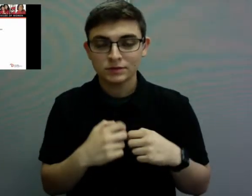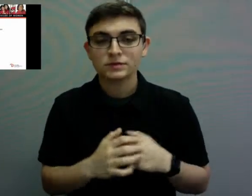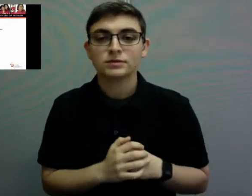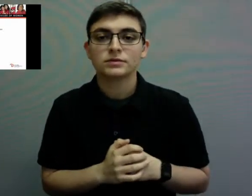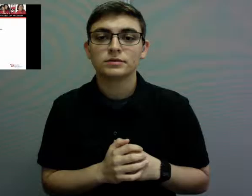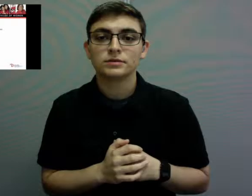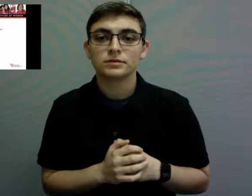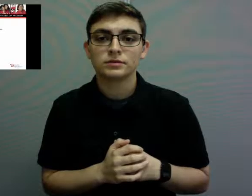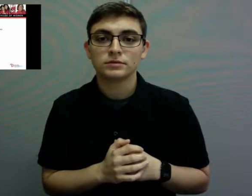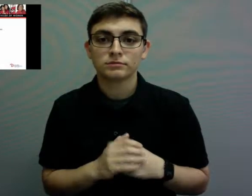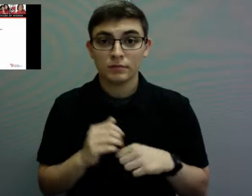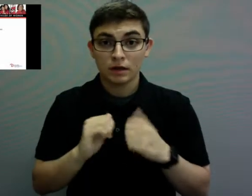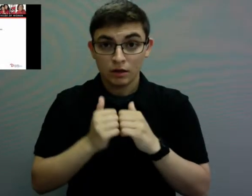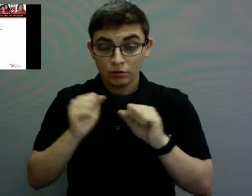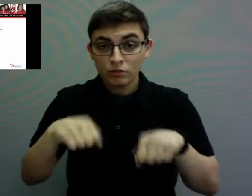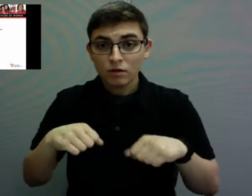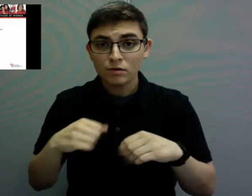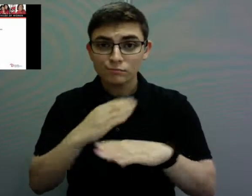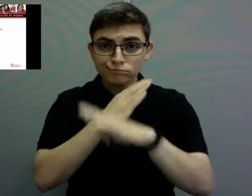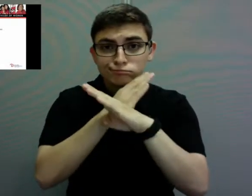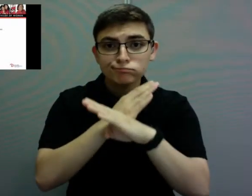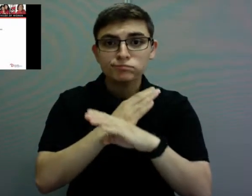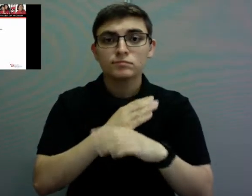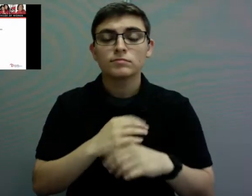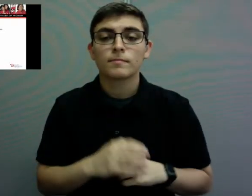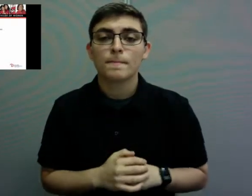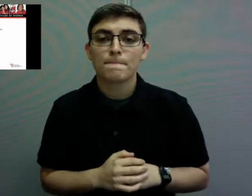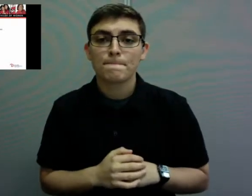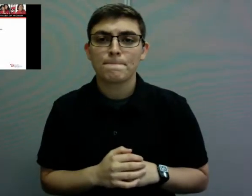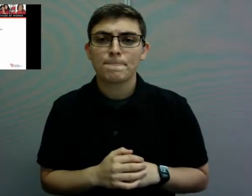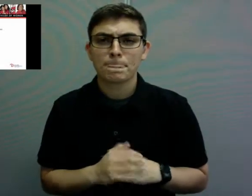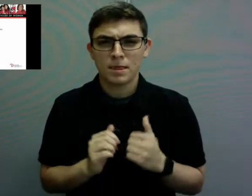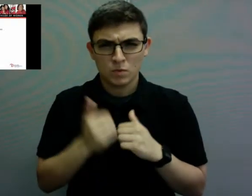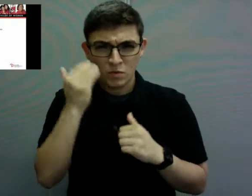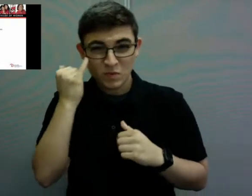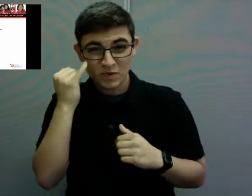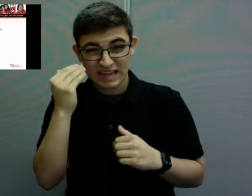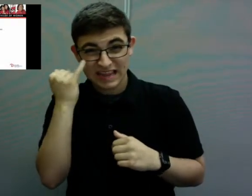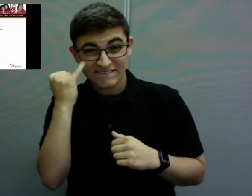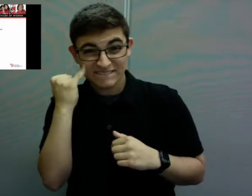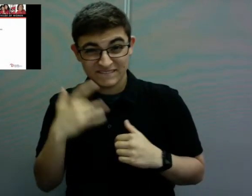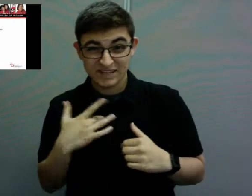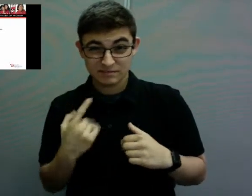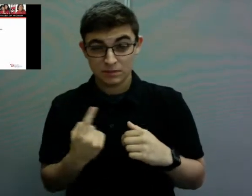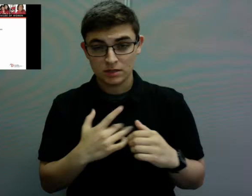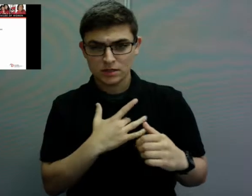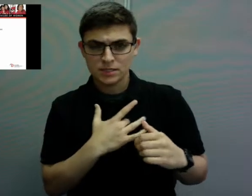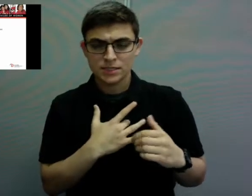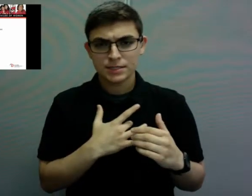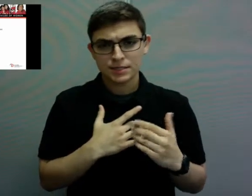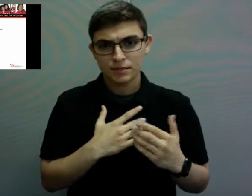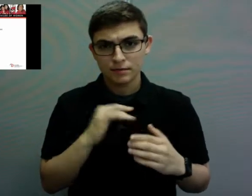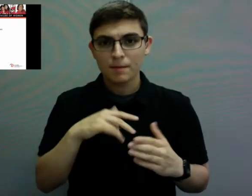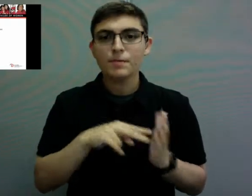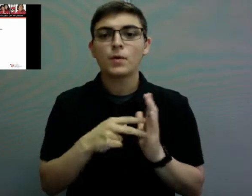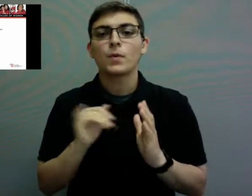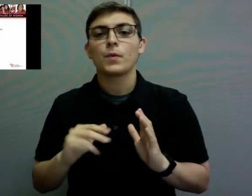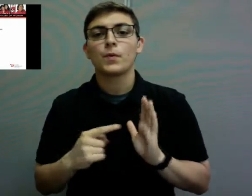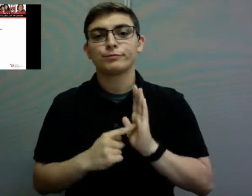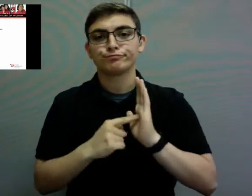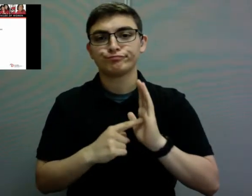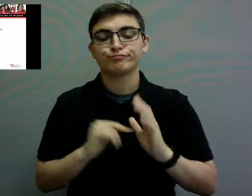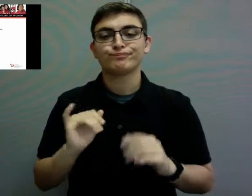taking action to protect your heart health. What are some of the warning signs and signals, and getting on the road to heart